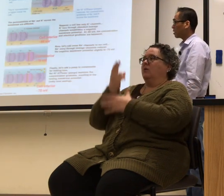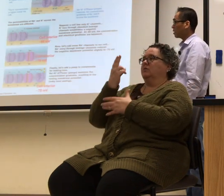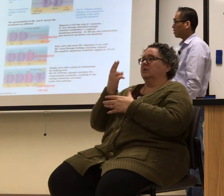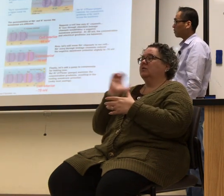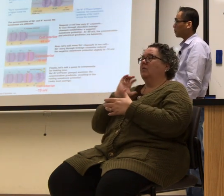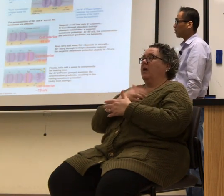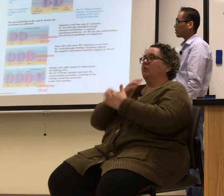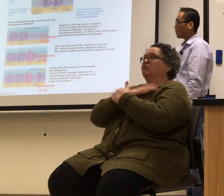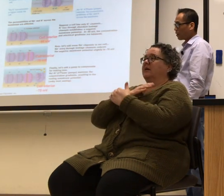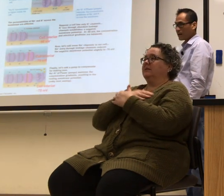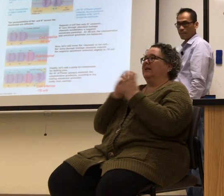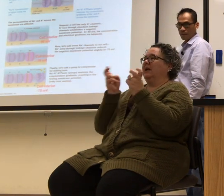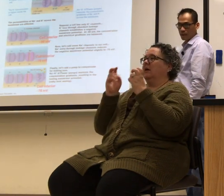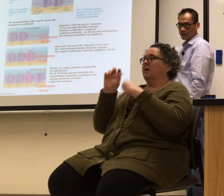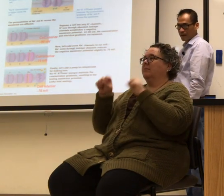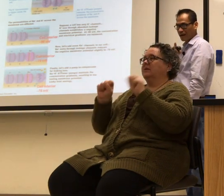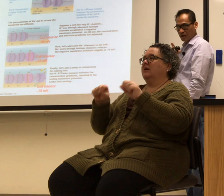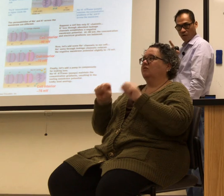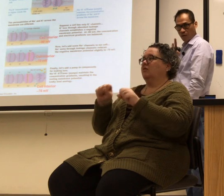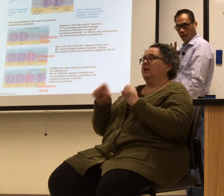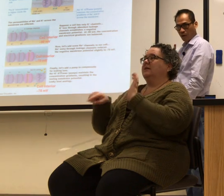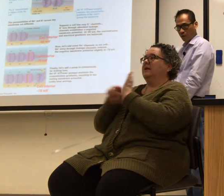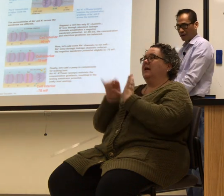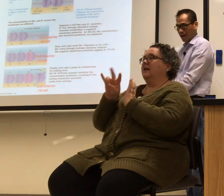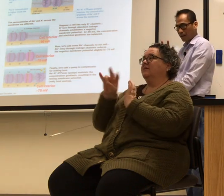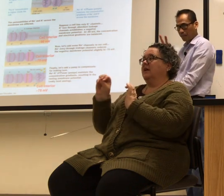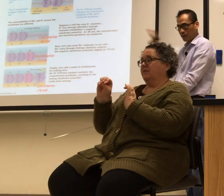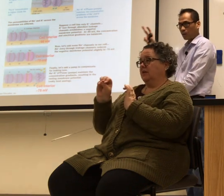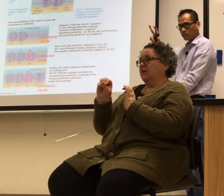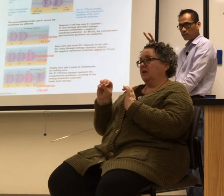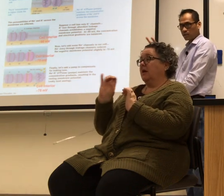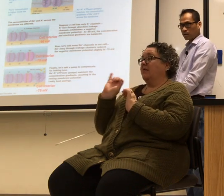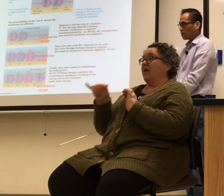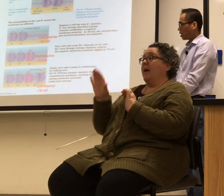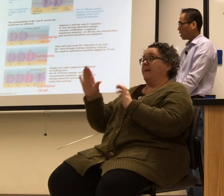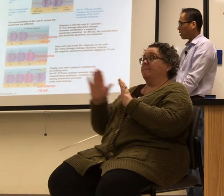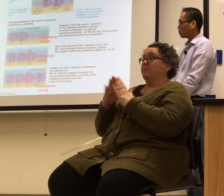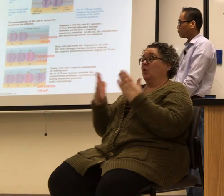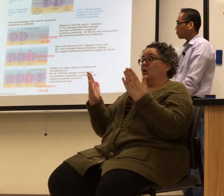70. The figure in the Marriott book, they kind of do the thing where you kind of build